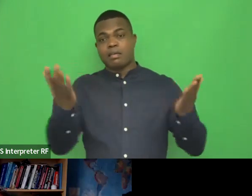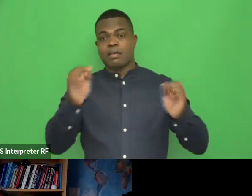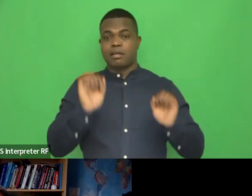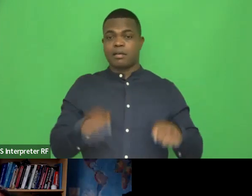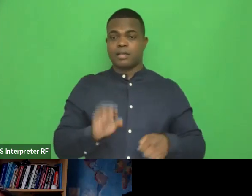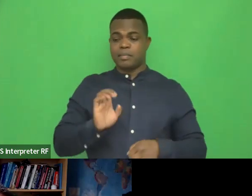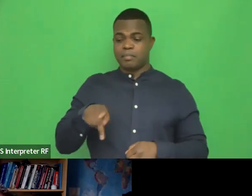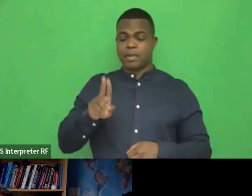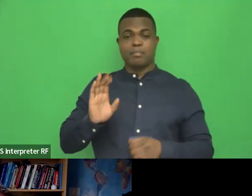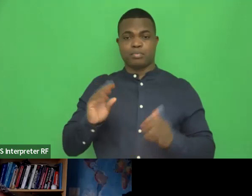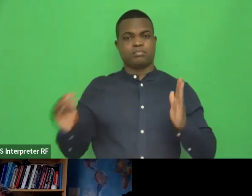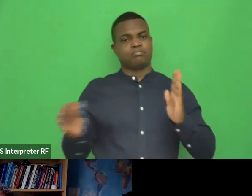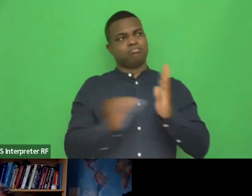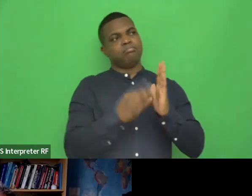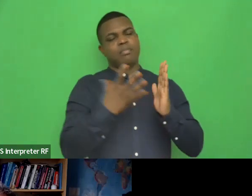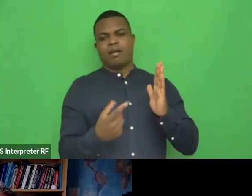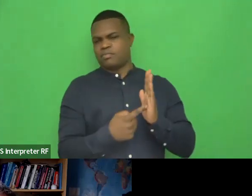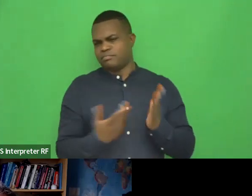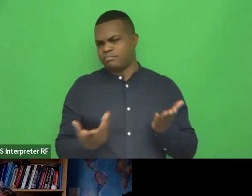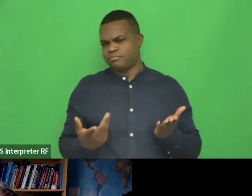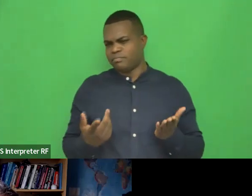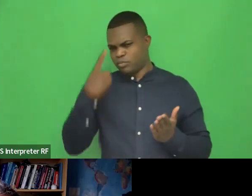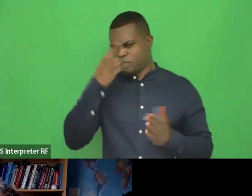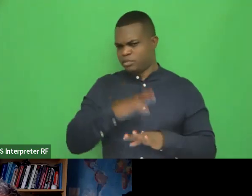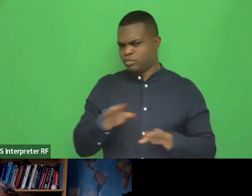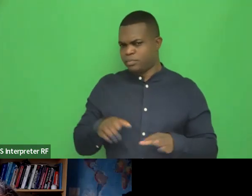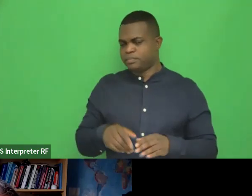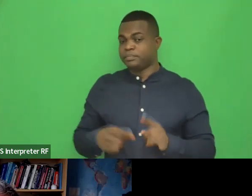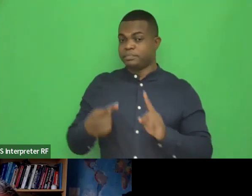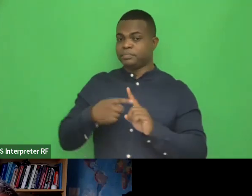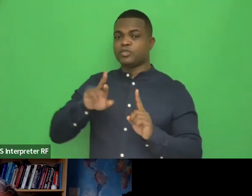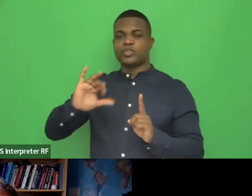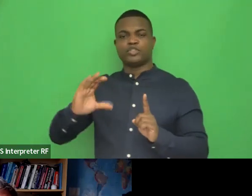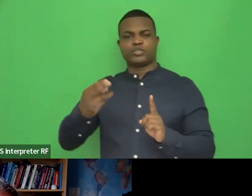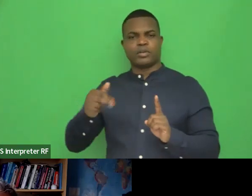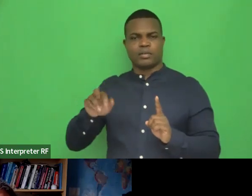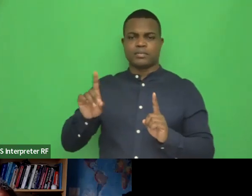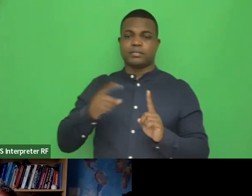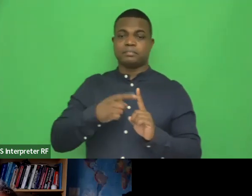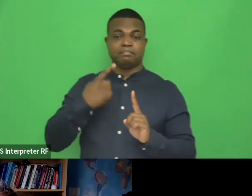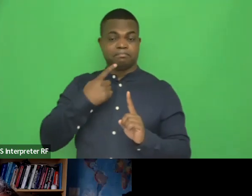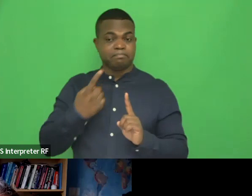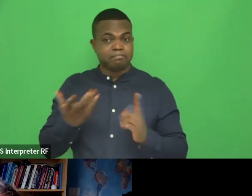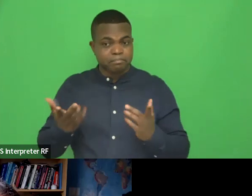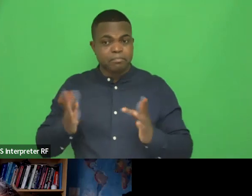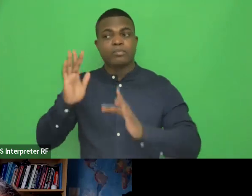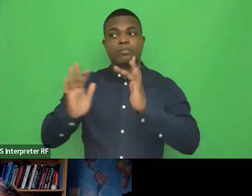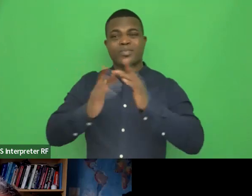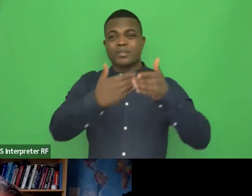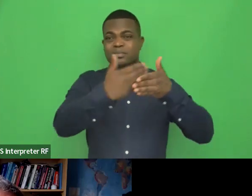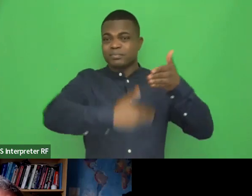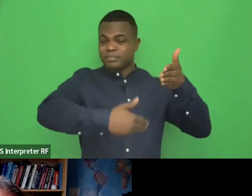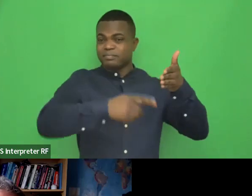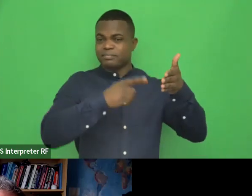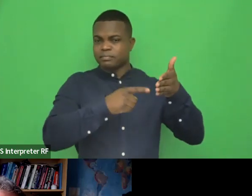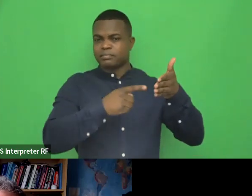computer. Your website can be enabled to give that EPUB reading experience. So that one that I mentioned,